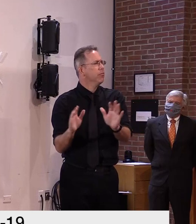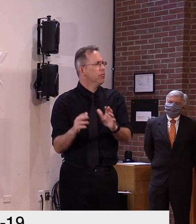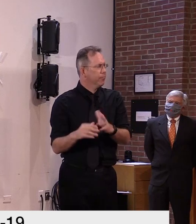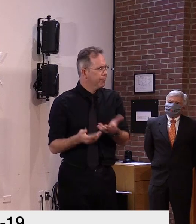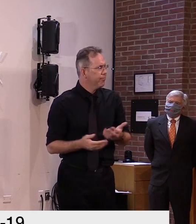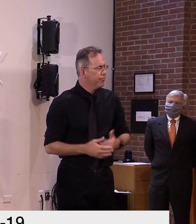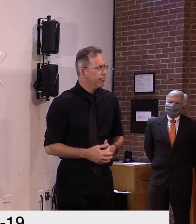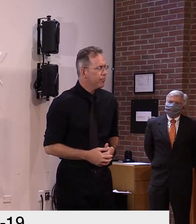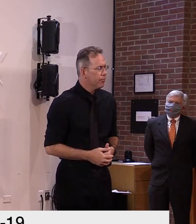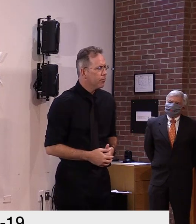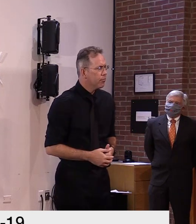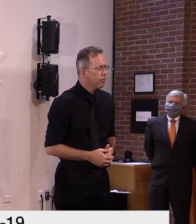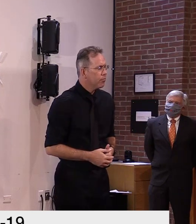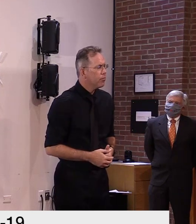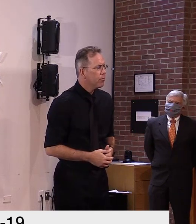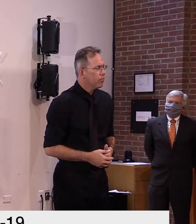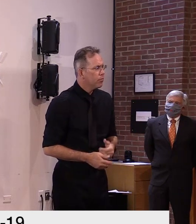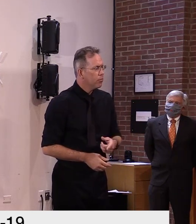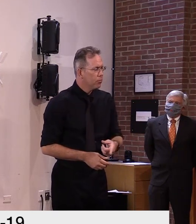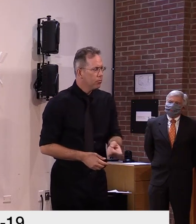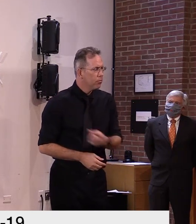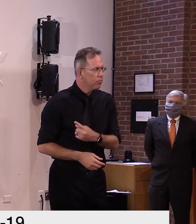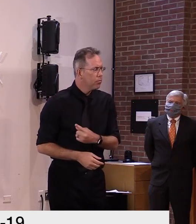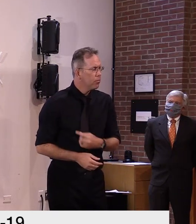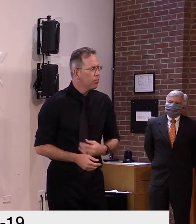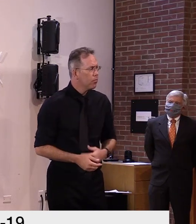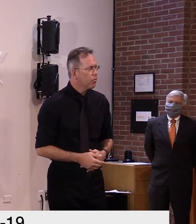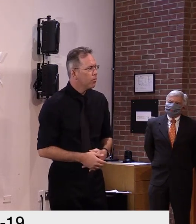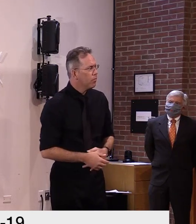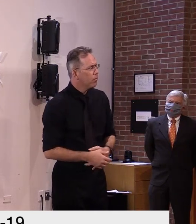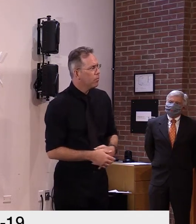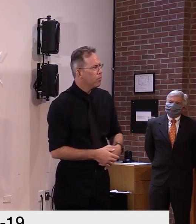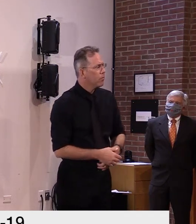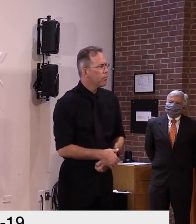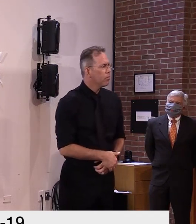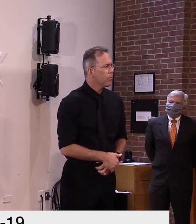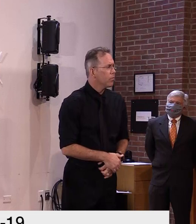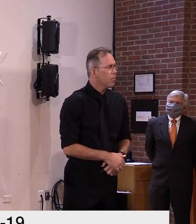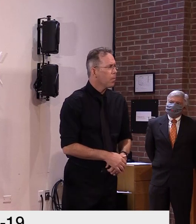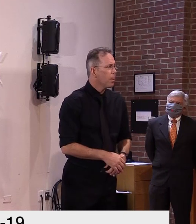And when it comes to testing students weekly, is that something the school decides?